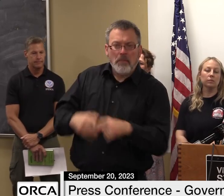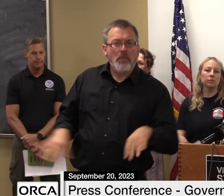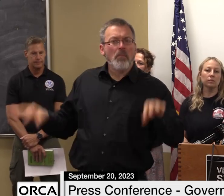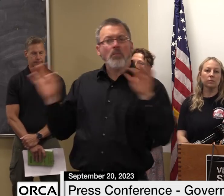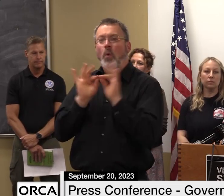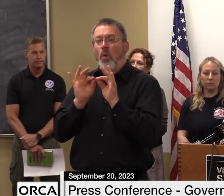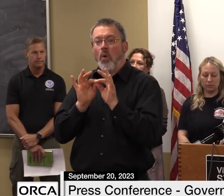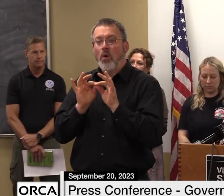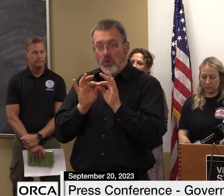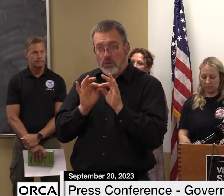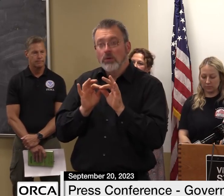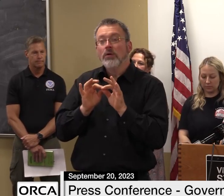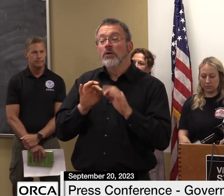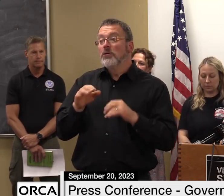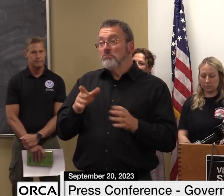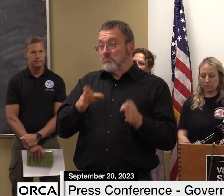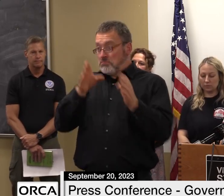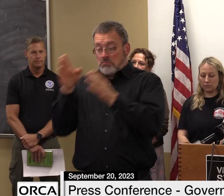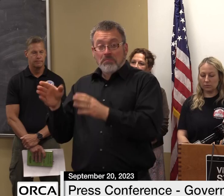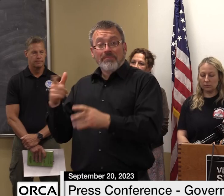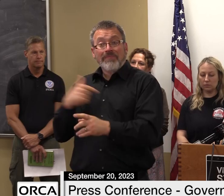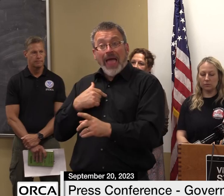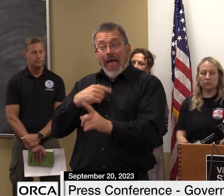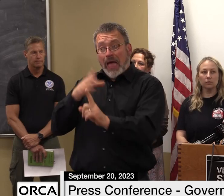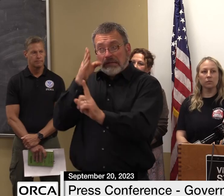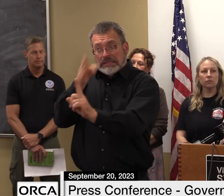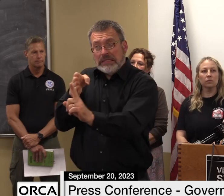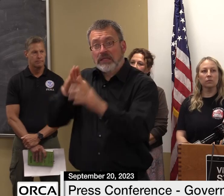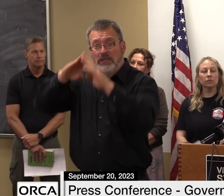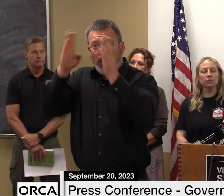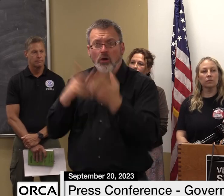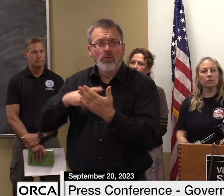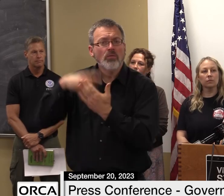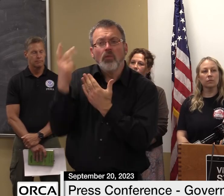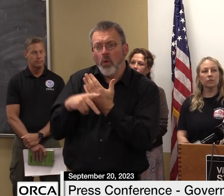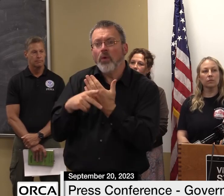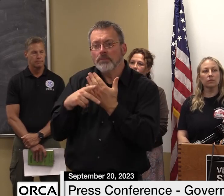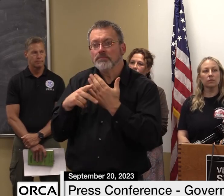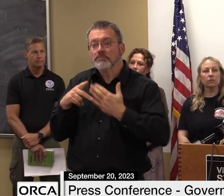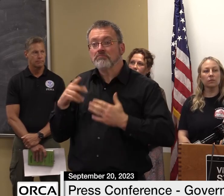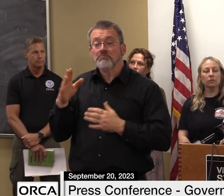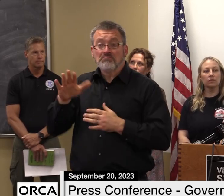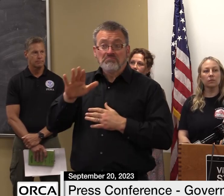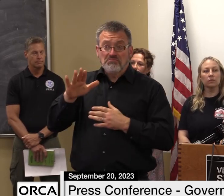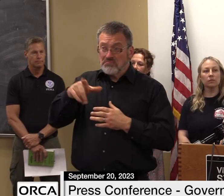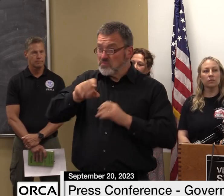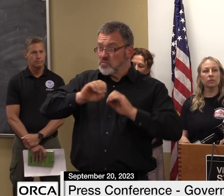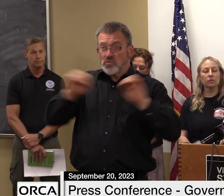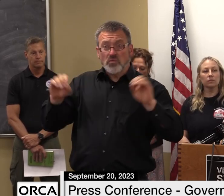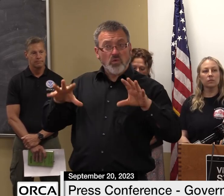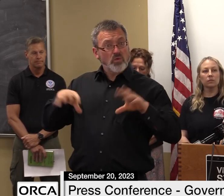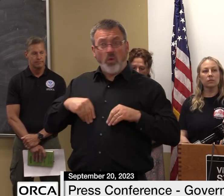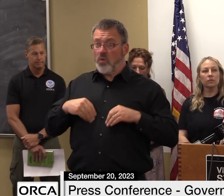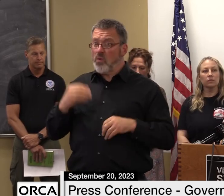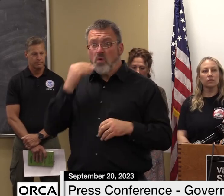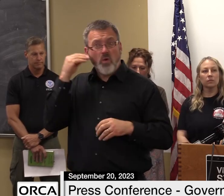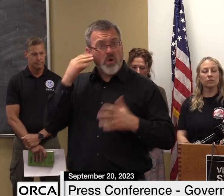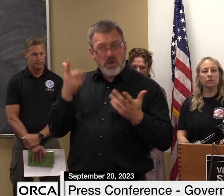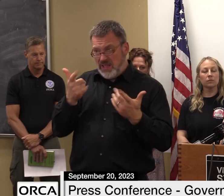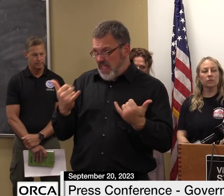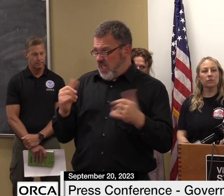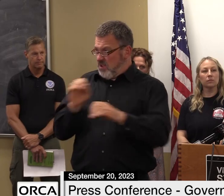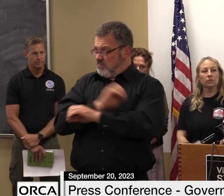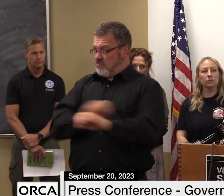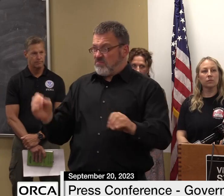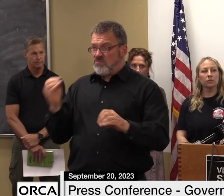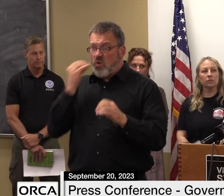housing program, please, if you do not have your own home right now, if you are unhoused because of the flood, please engage